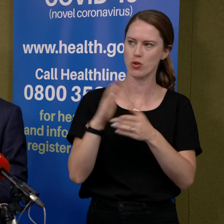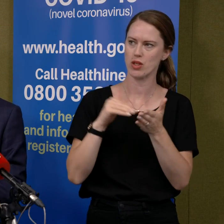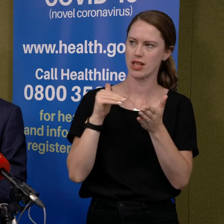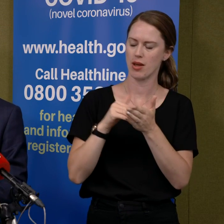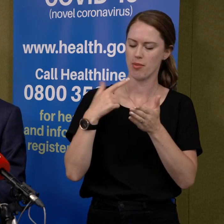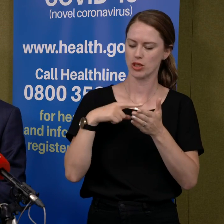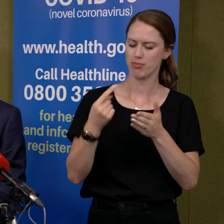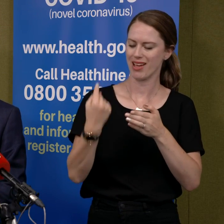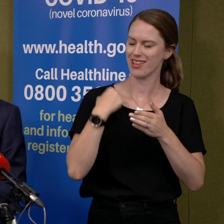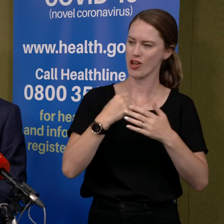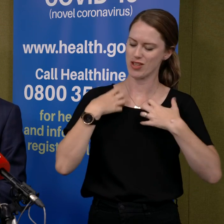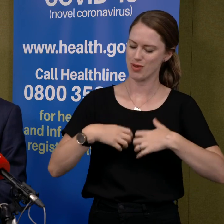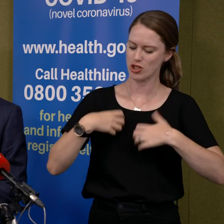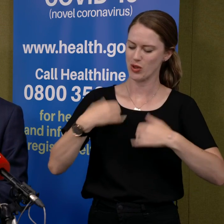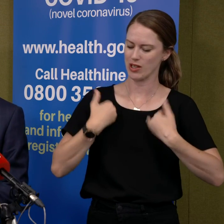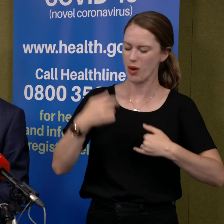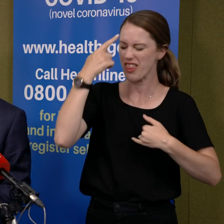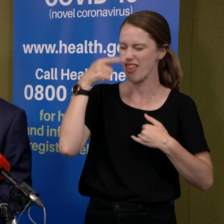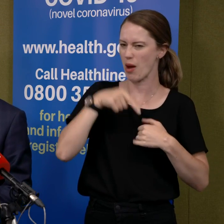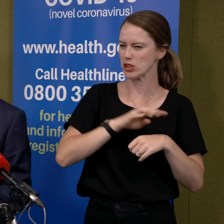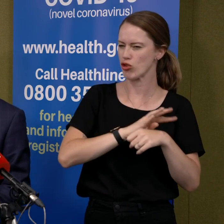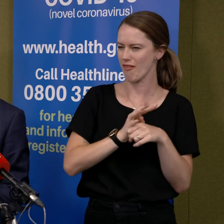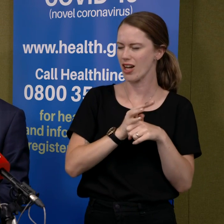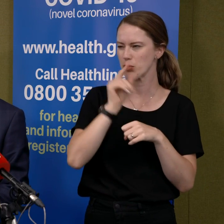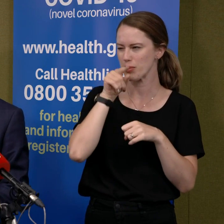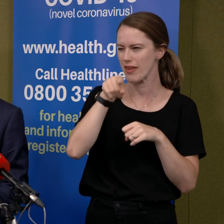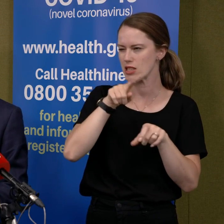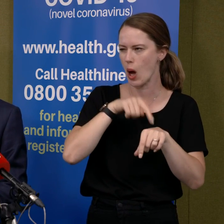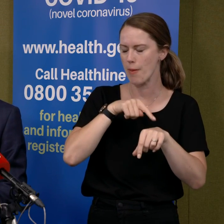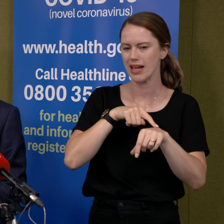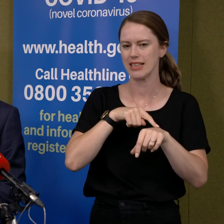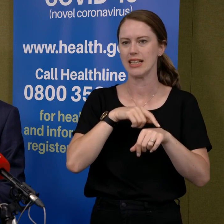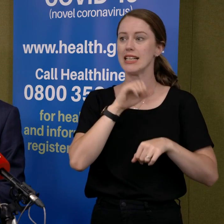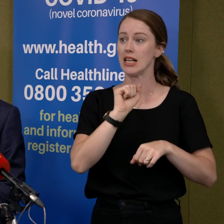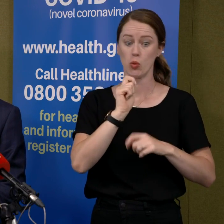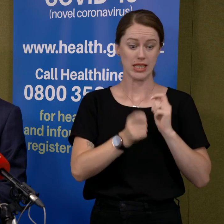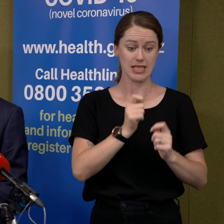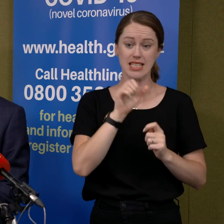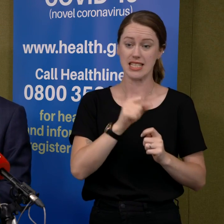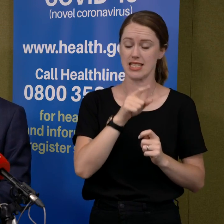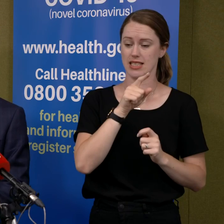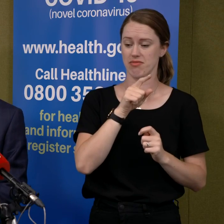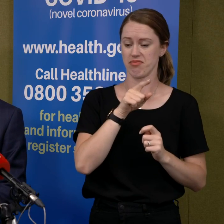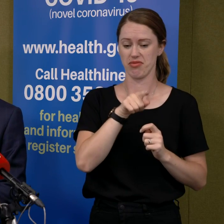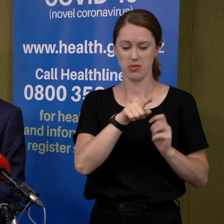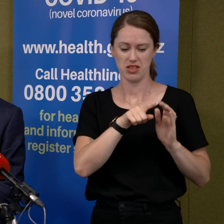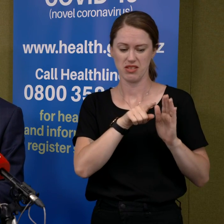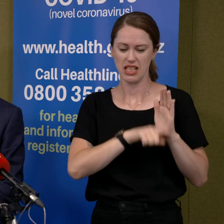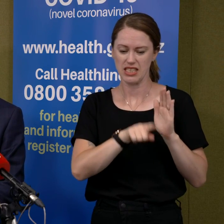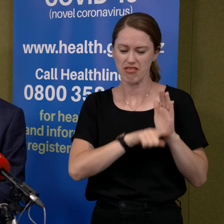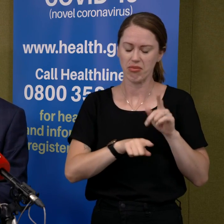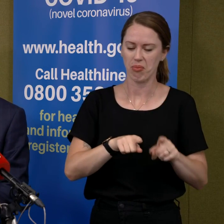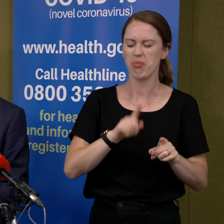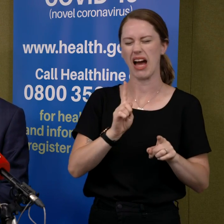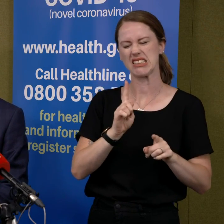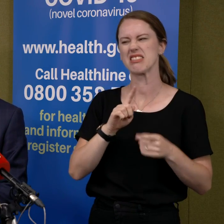for a respiratory illness, that despite negative testing for COVID-19 is being treated as if it was a